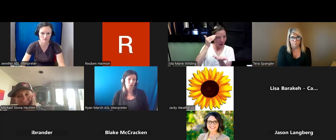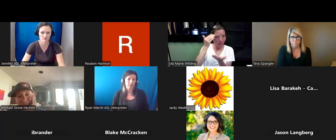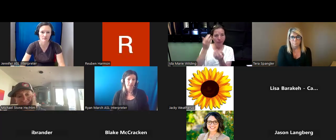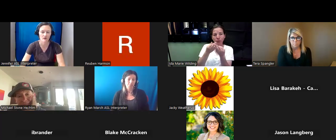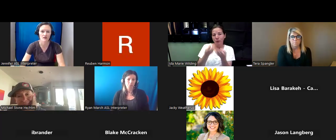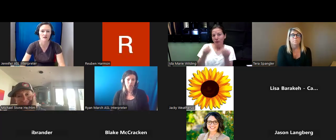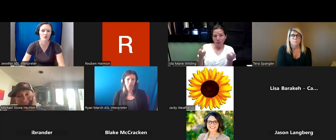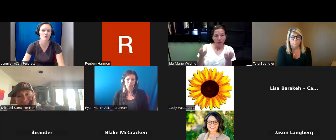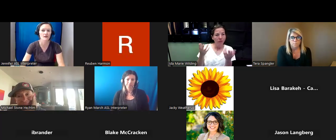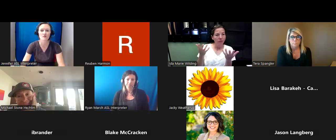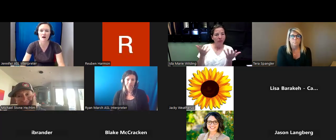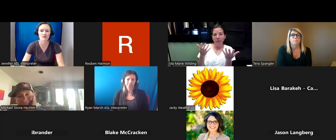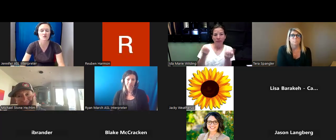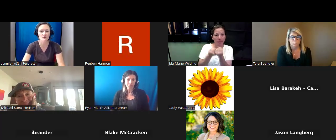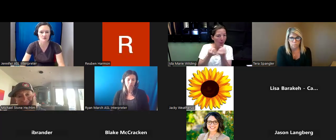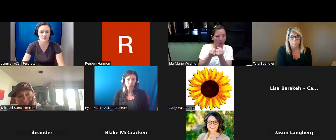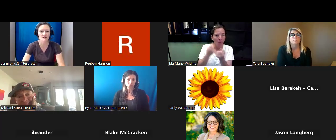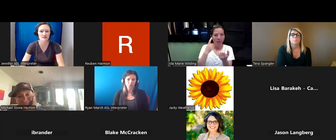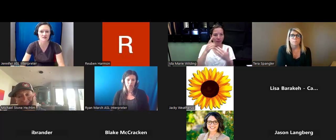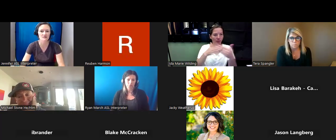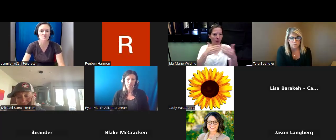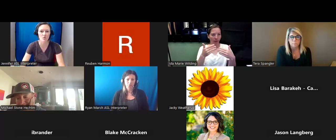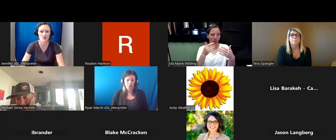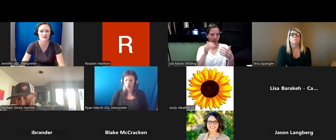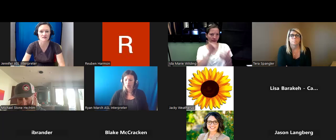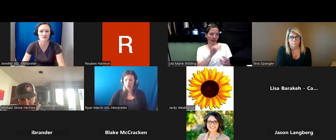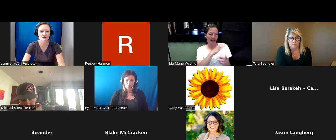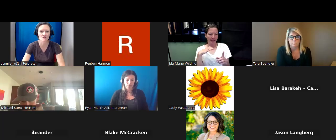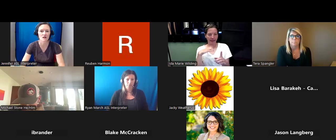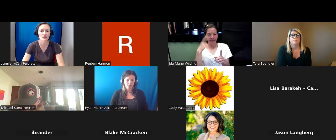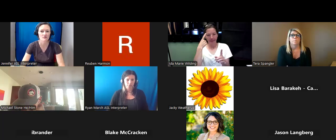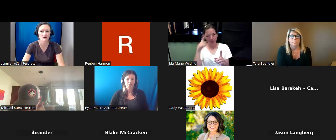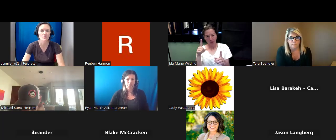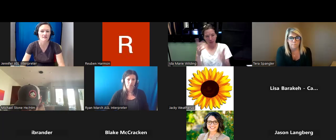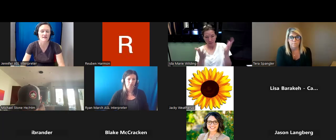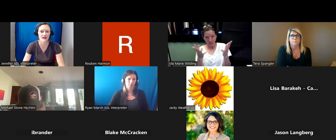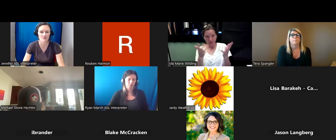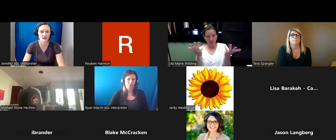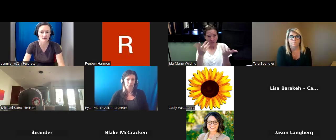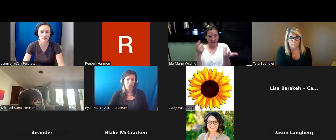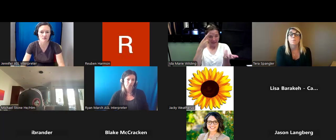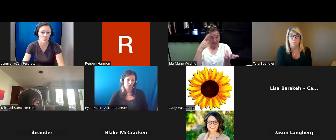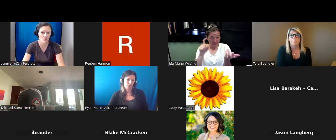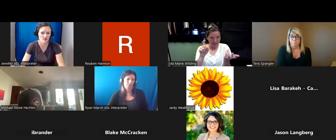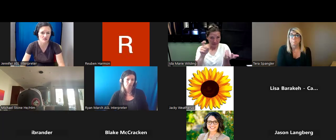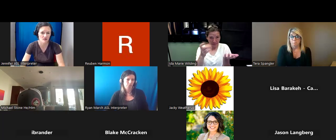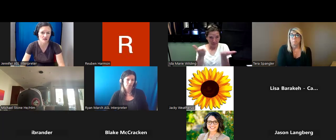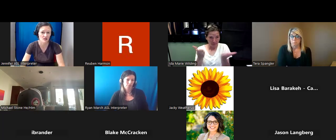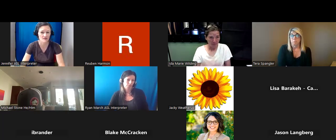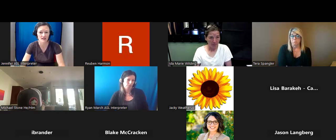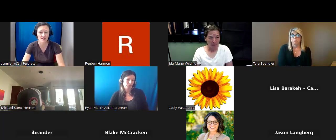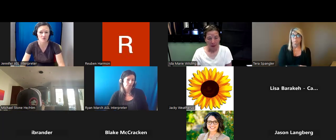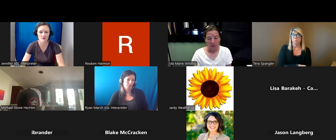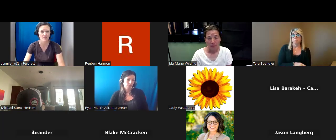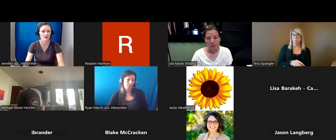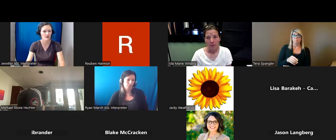Yeah, perfect. Bring your knowledge, your resources, your supports for whatever that committee may be for.